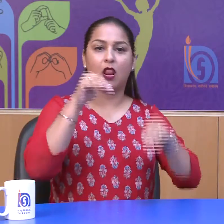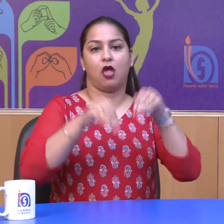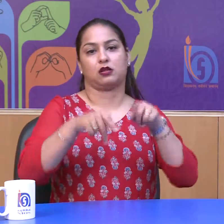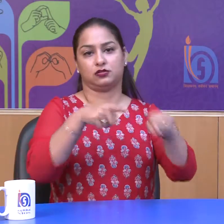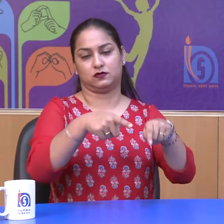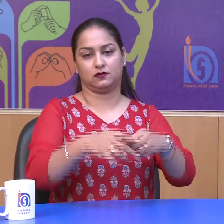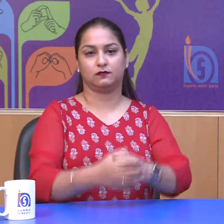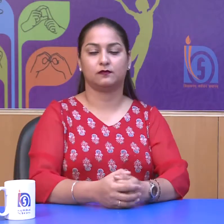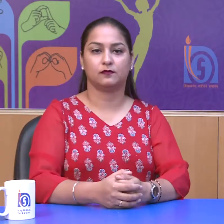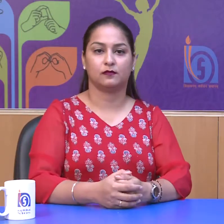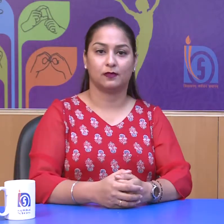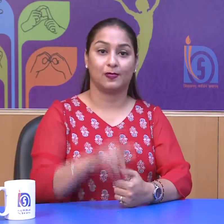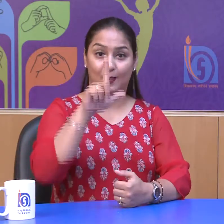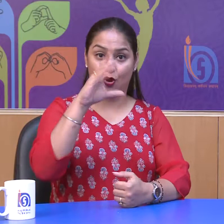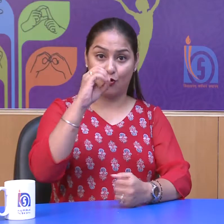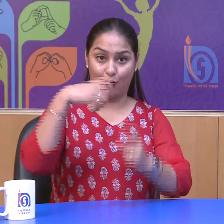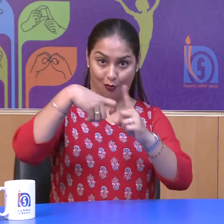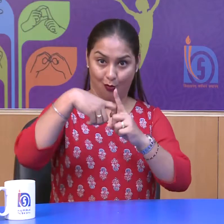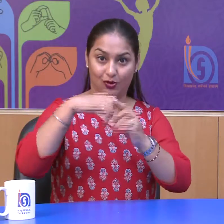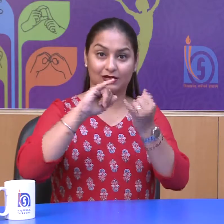The Lok Sabha elections held in